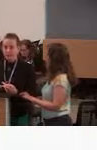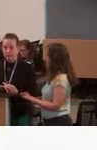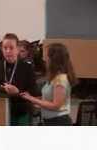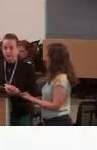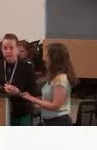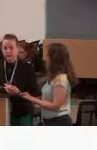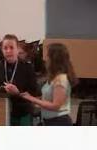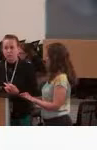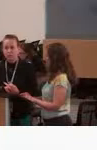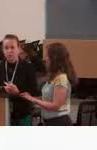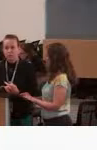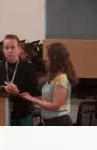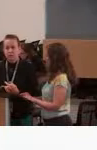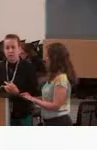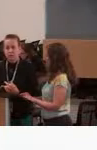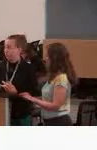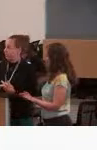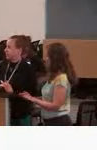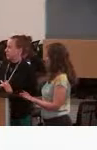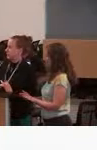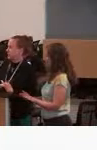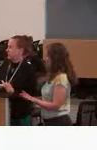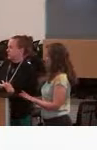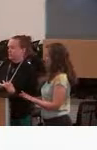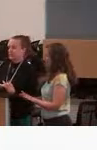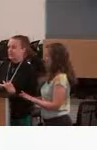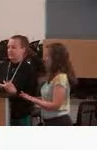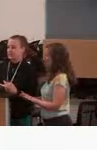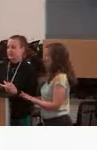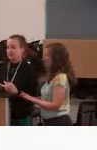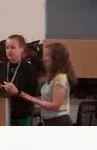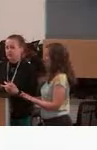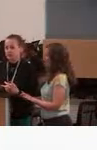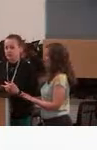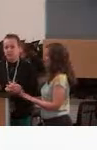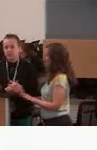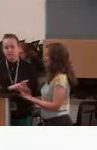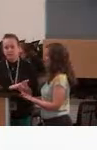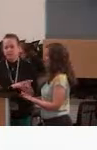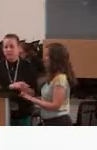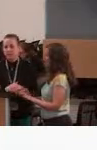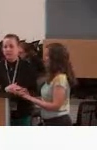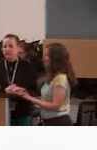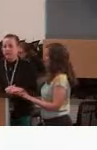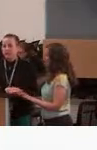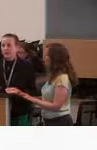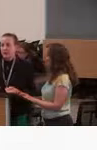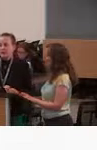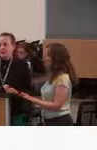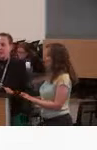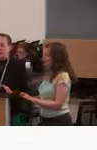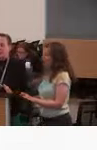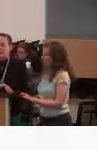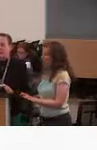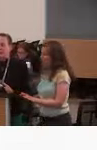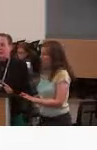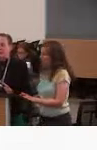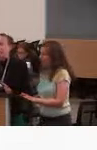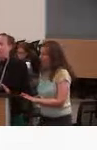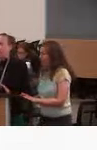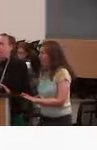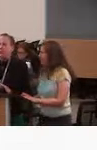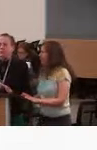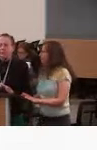saw like almost 400 students, I think like 368, just Amelia and I,